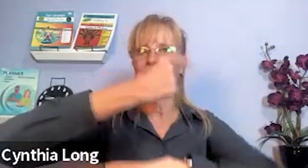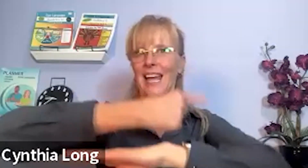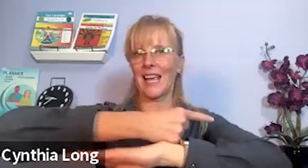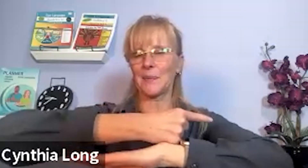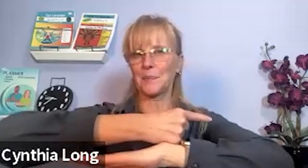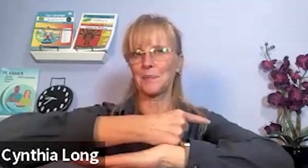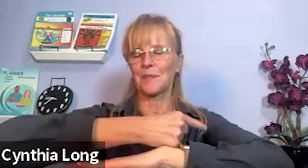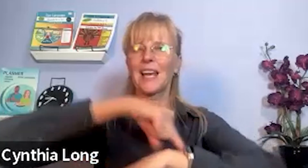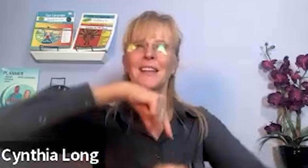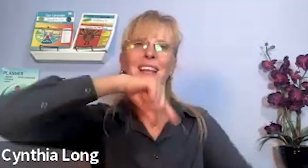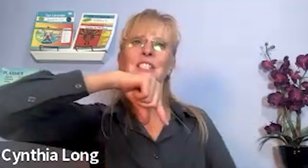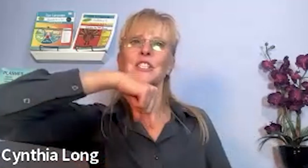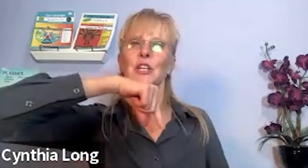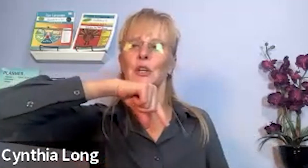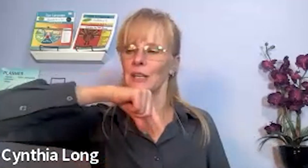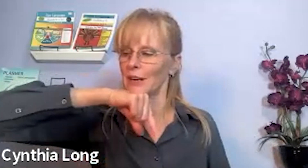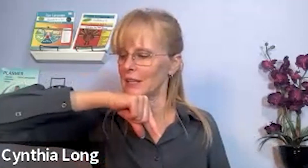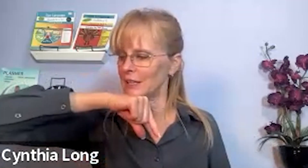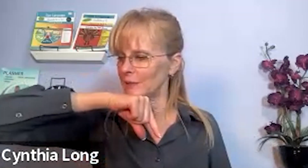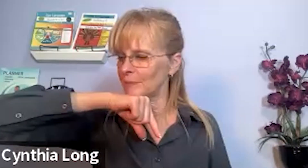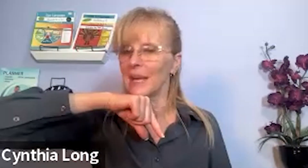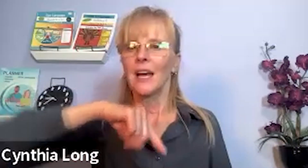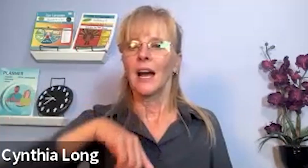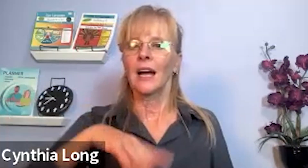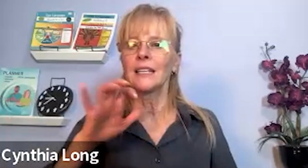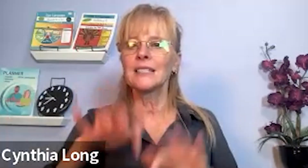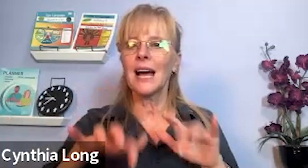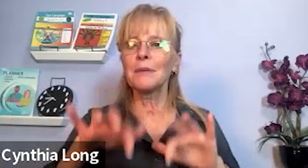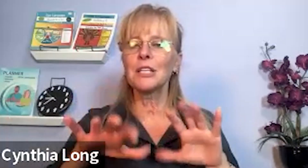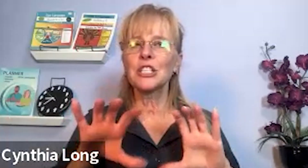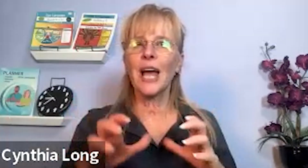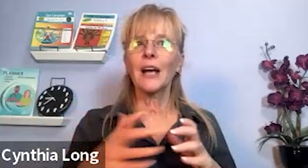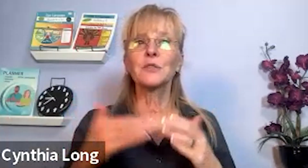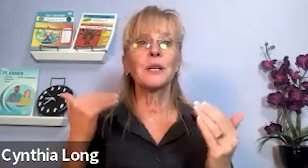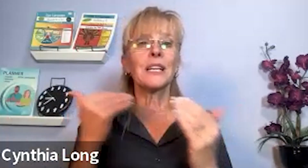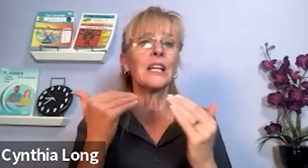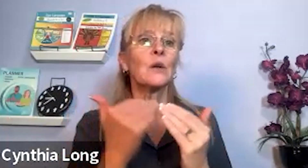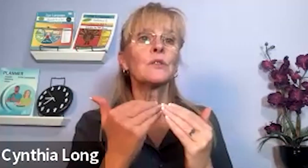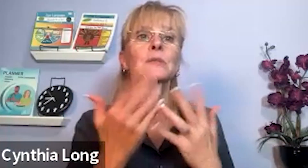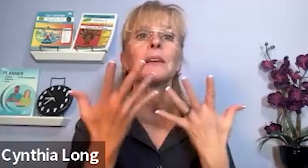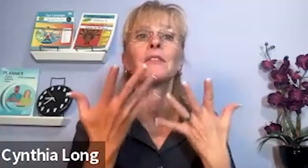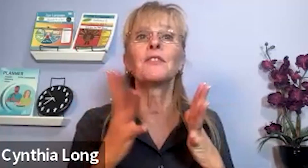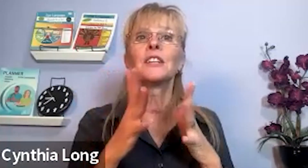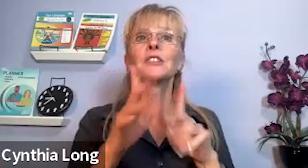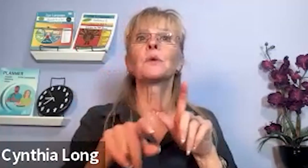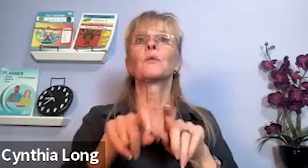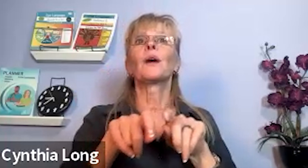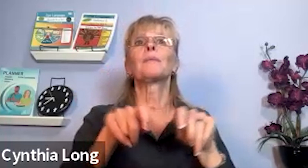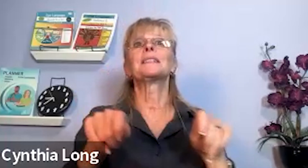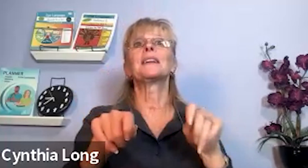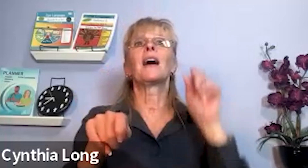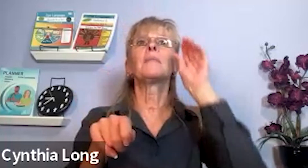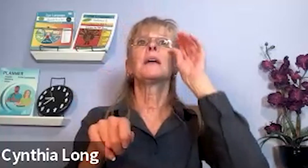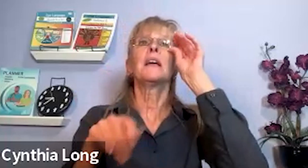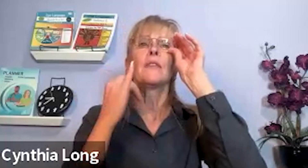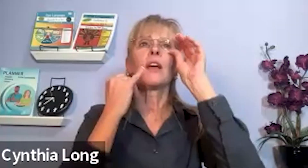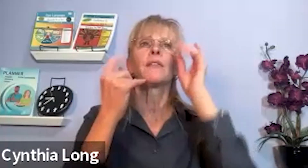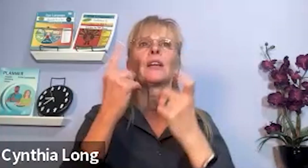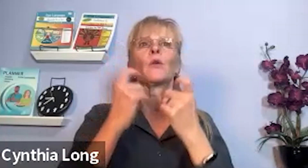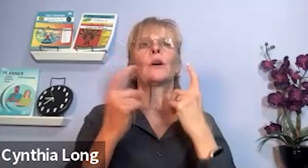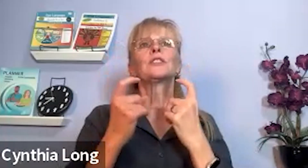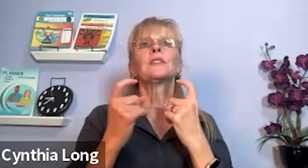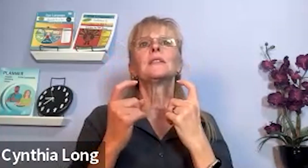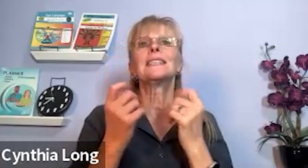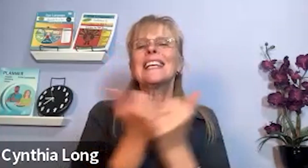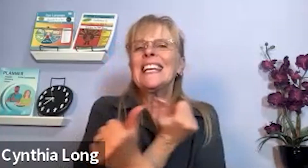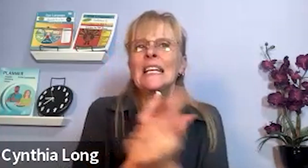Thanksgiving Day. Okay, that's the turkey right here. Again, type in the chat because we're getting close to being finished. We're going to wrap this up. If you have